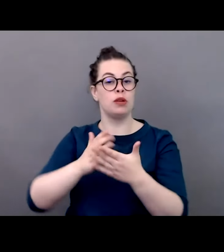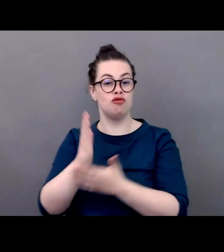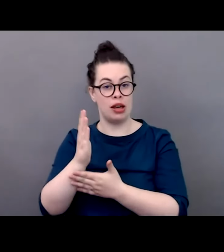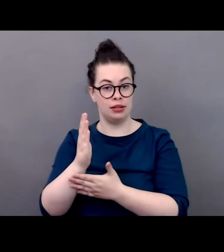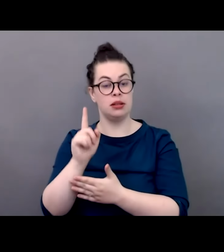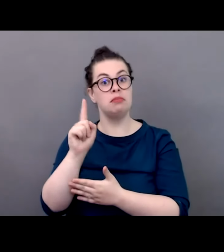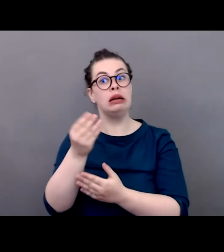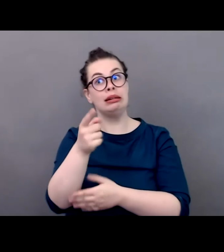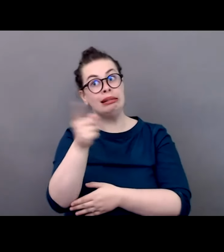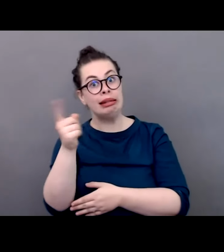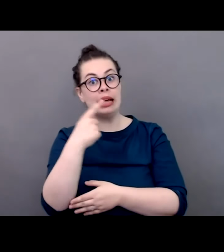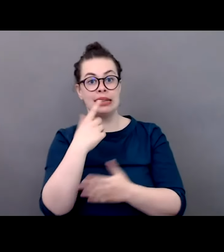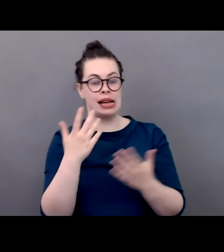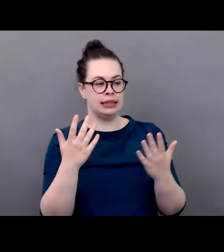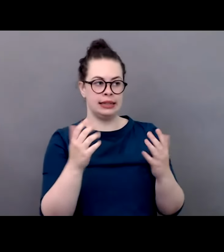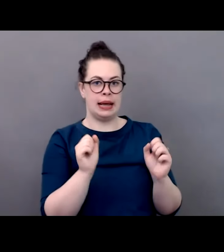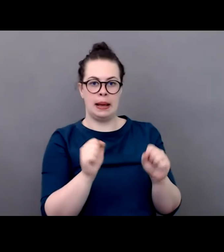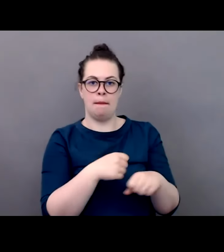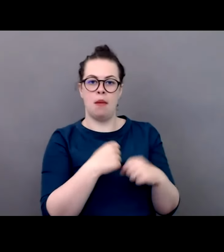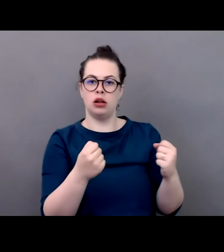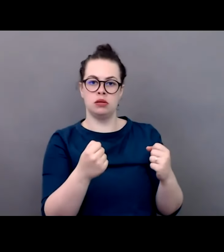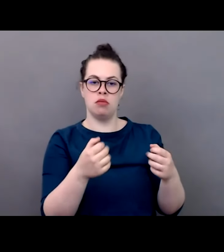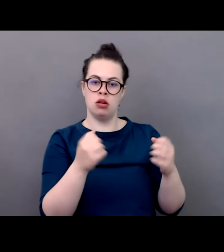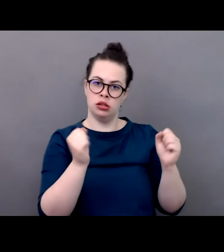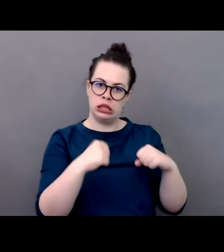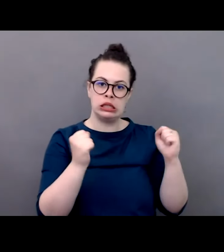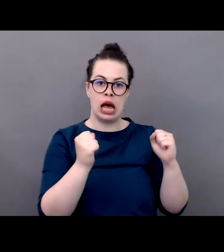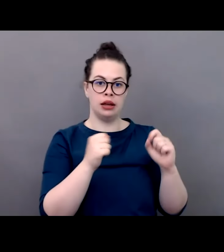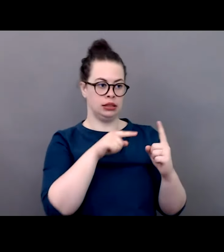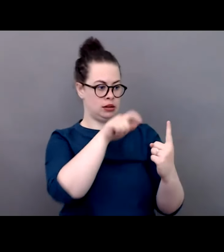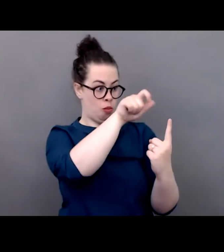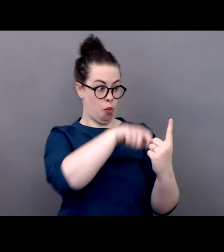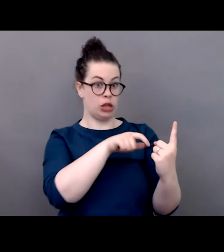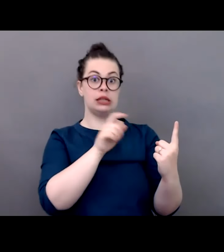disenfranchise persons under guardianship without an individual assessment.